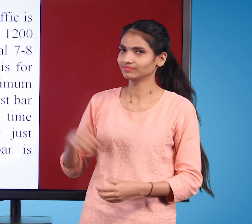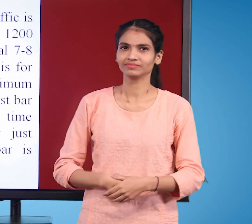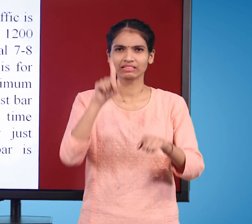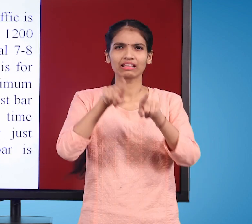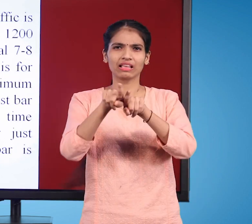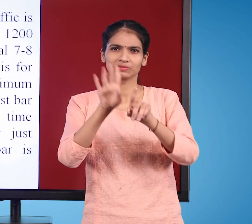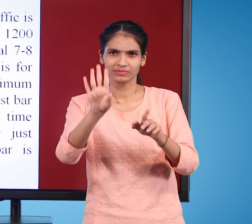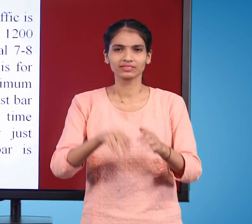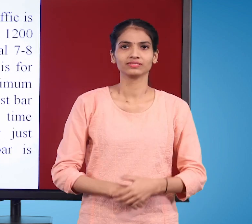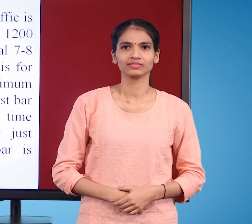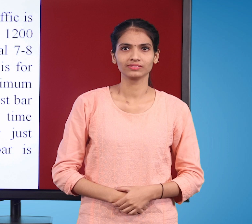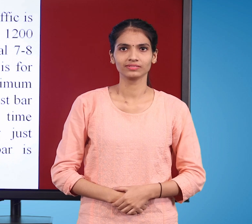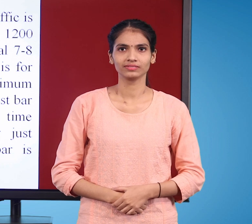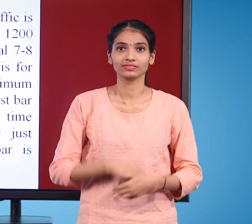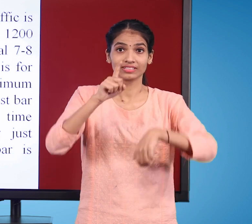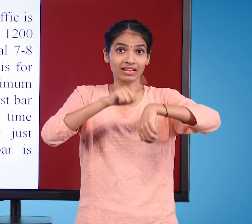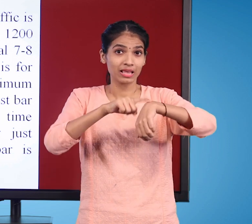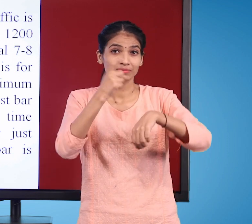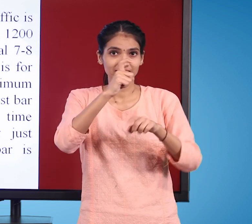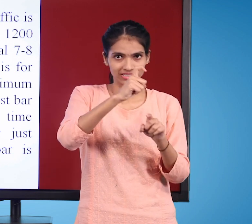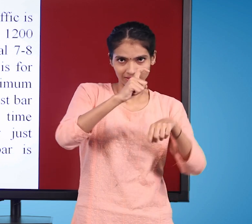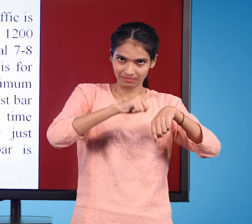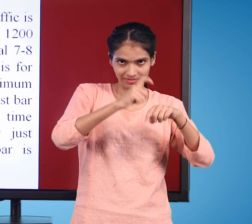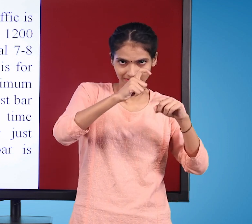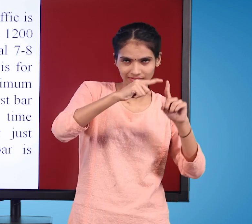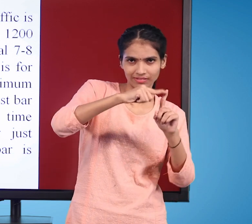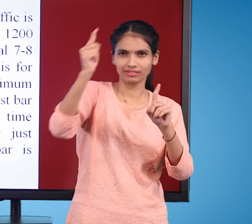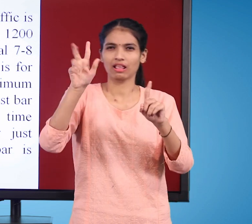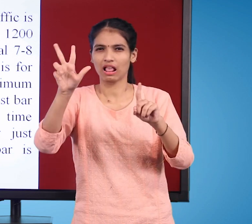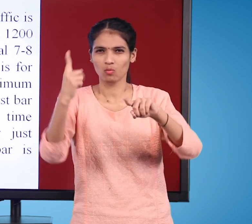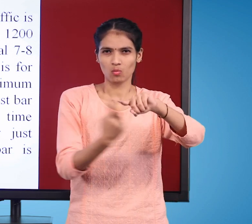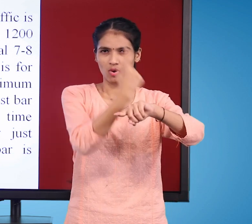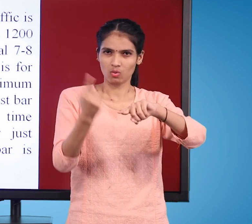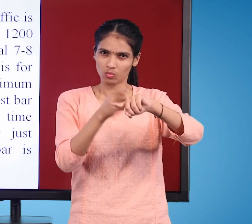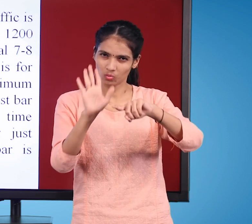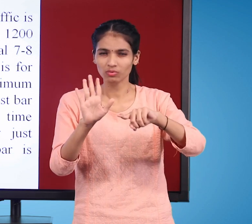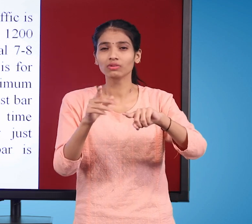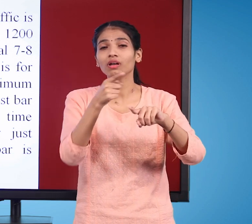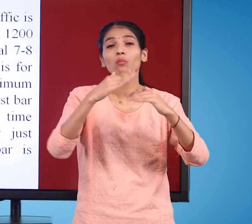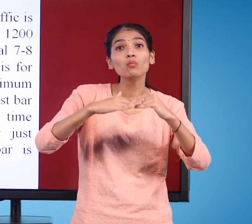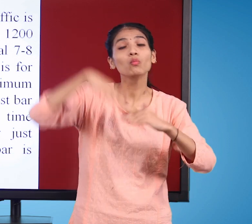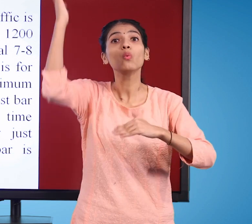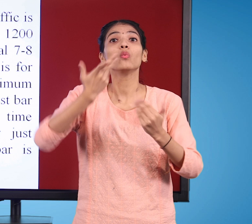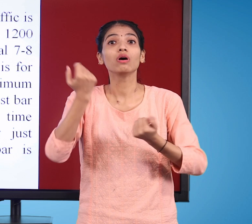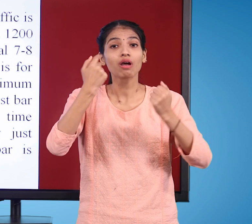We can see that maximum traffic is shown by the longest bar, that is 1200 vehicles for the